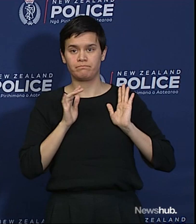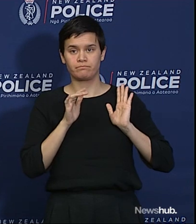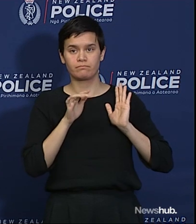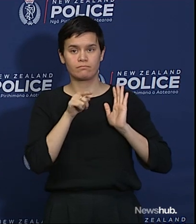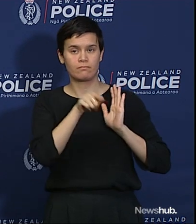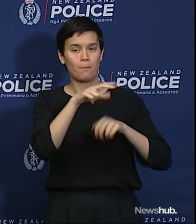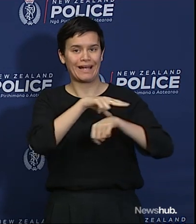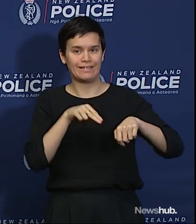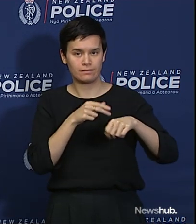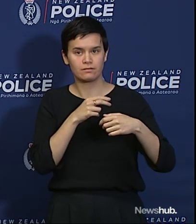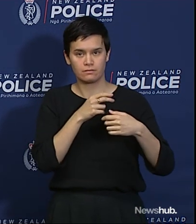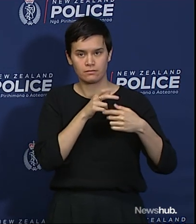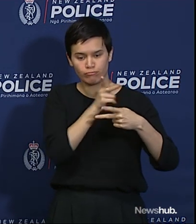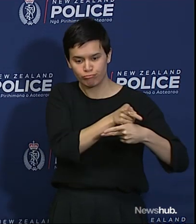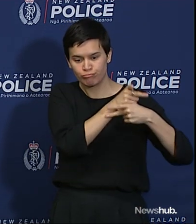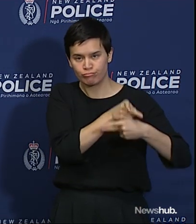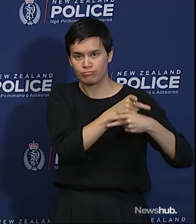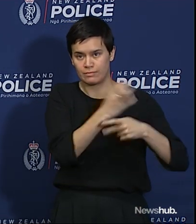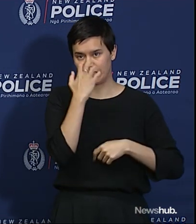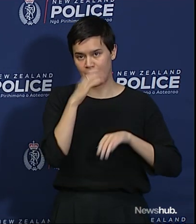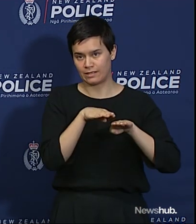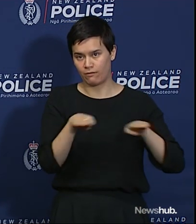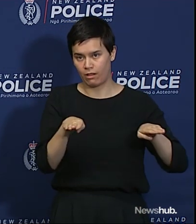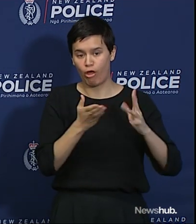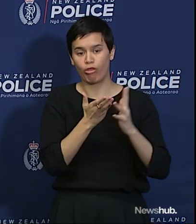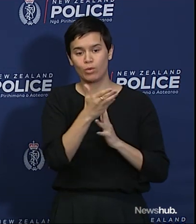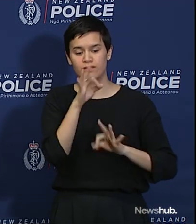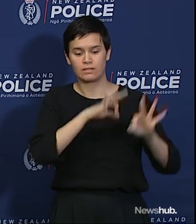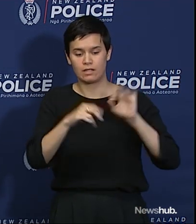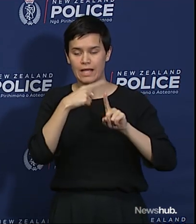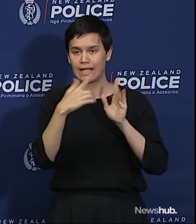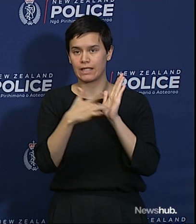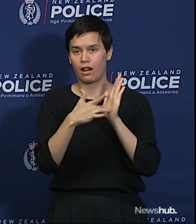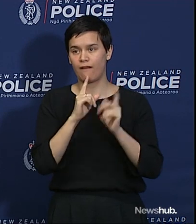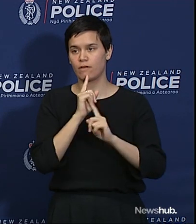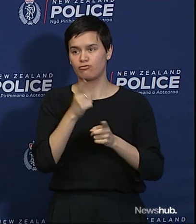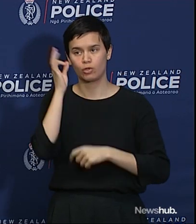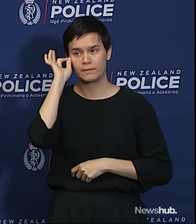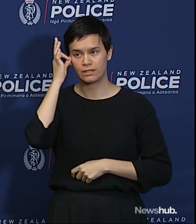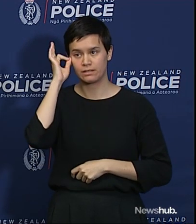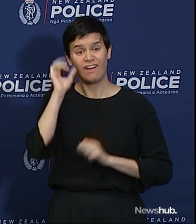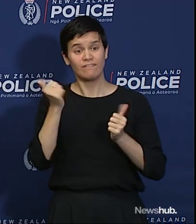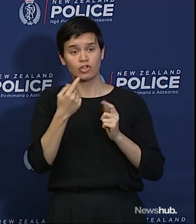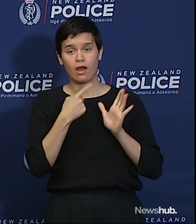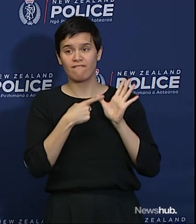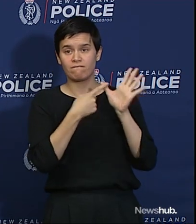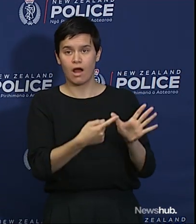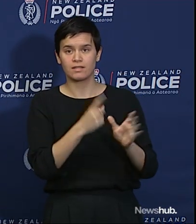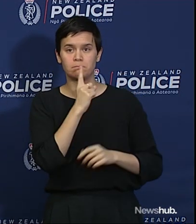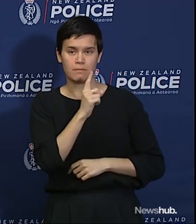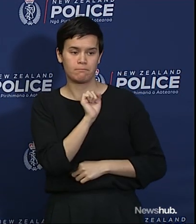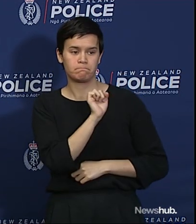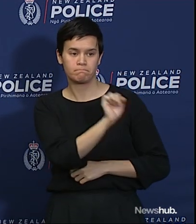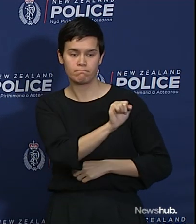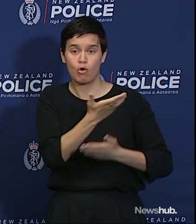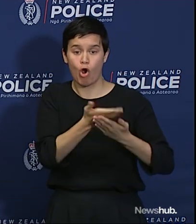led by the police. Through the Science and Technical Advisory Committee, we provide some advice into that, but it includes other aspects around human